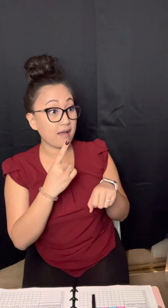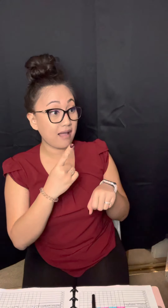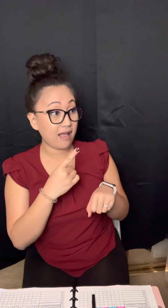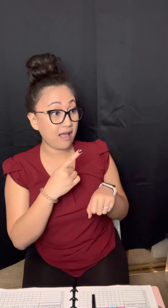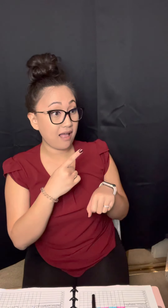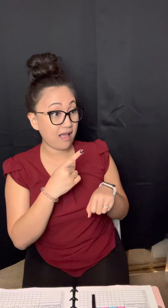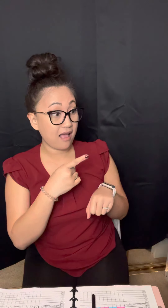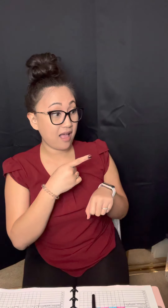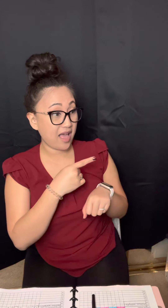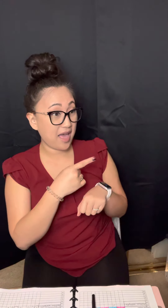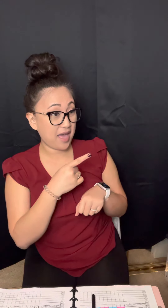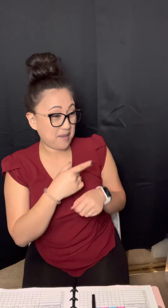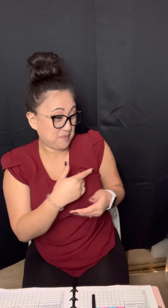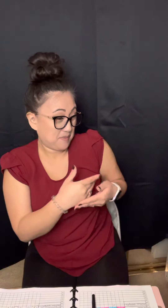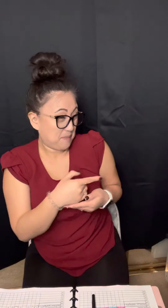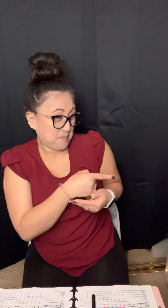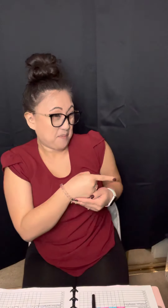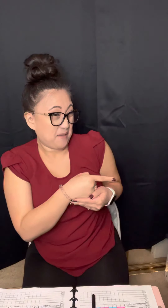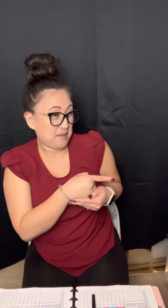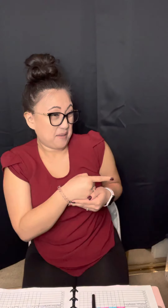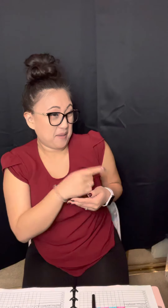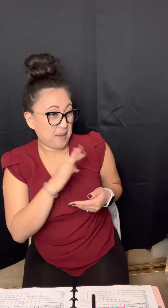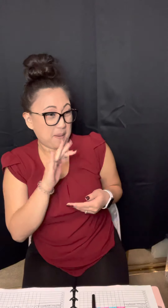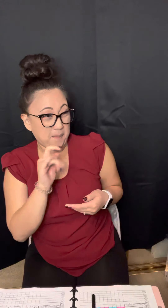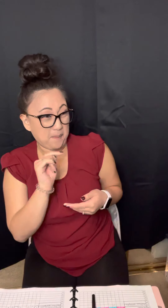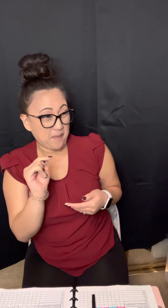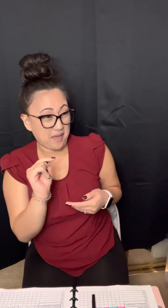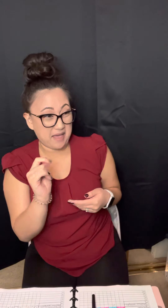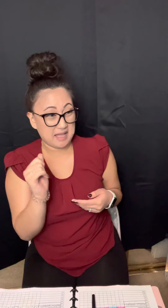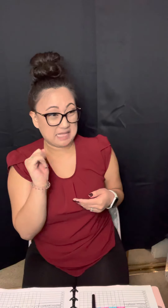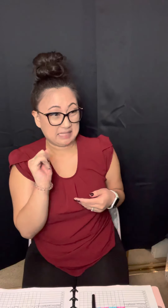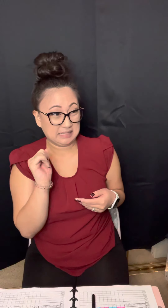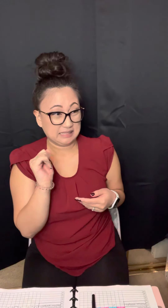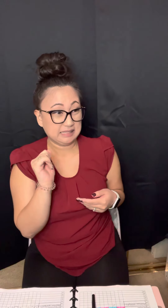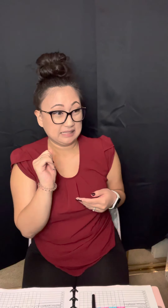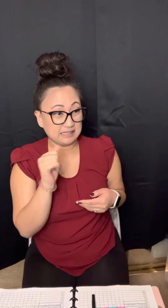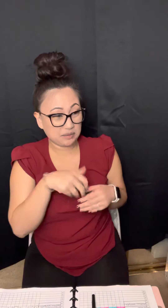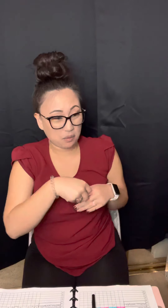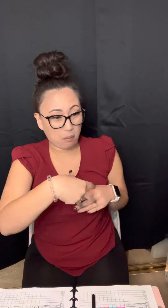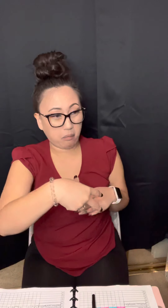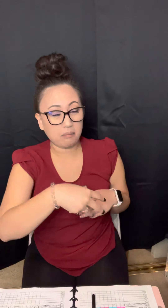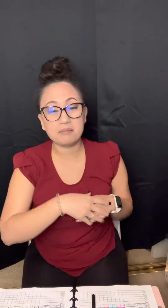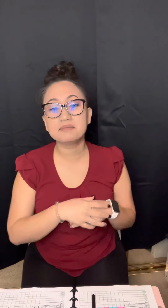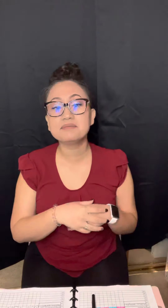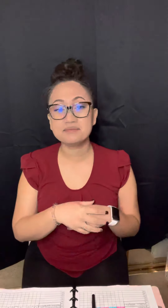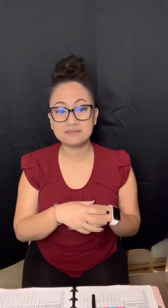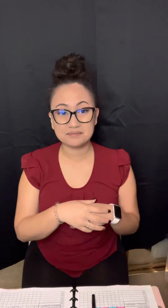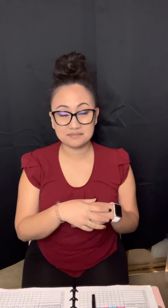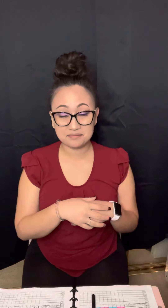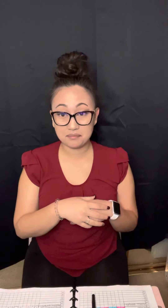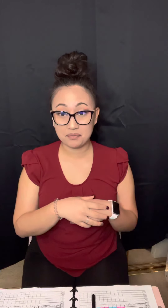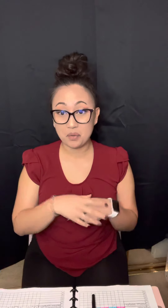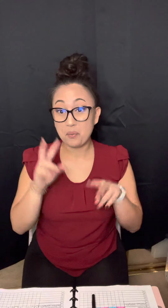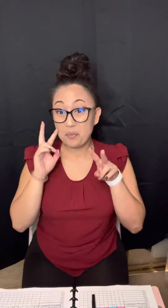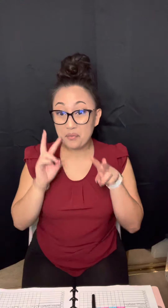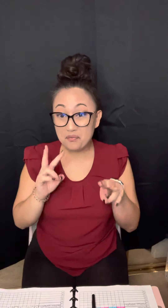butt out. Oh, I believe that. That's so cute. I can't wait to meet your basketball baby. Thank